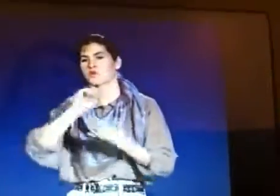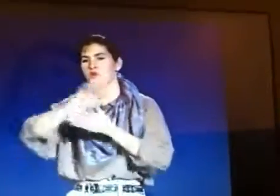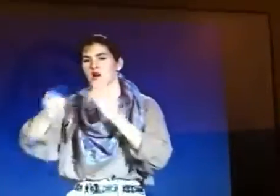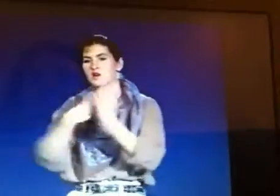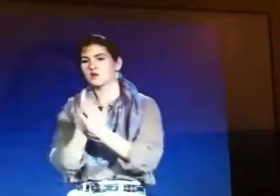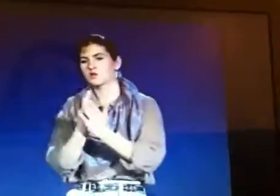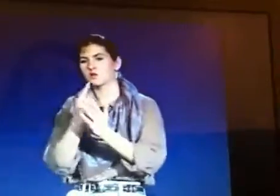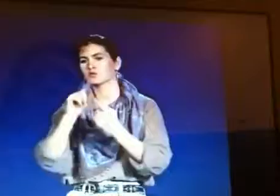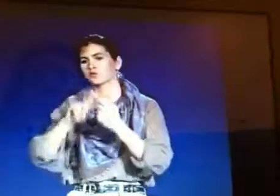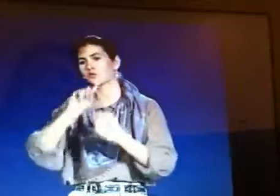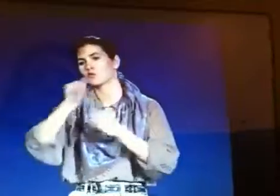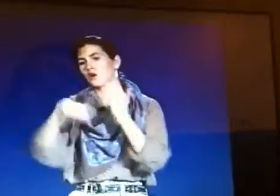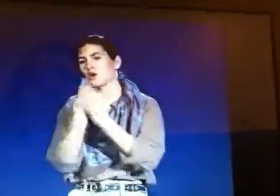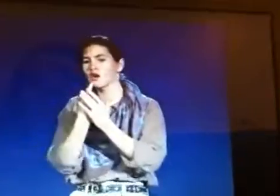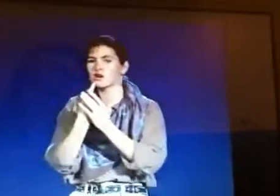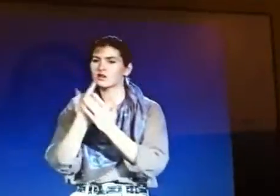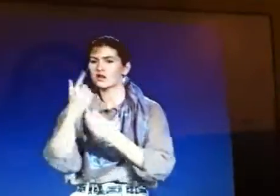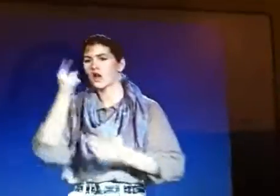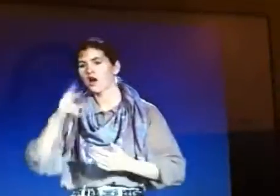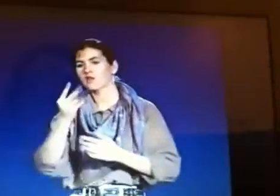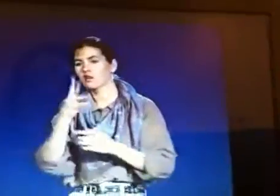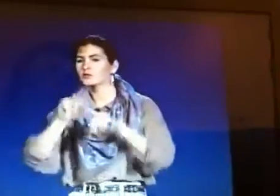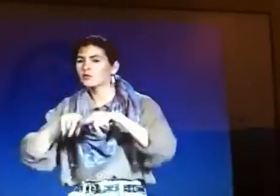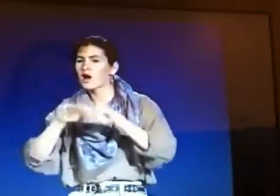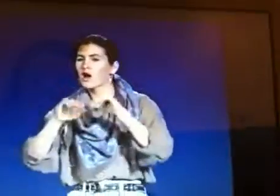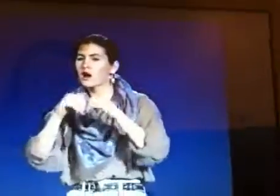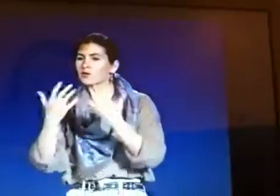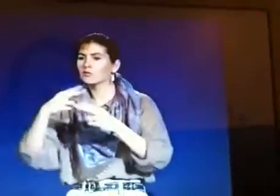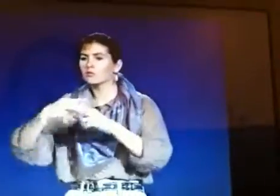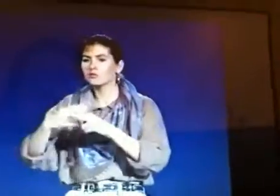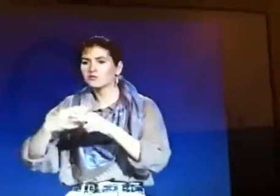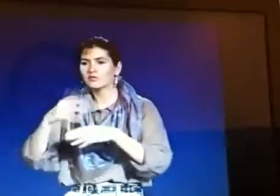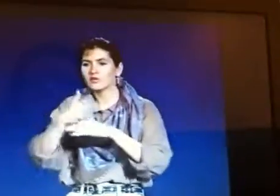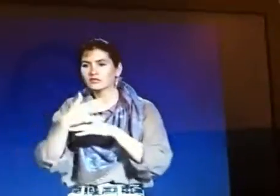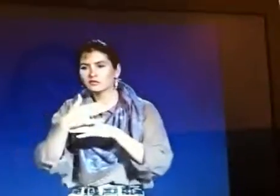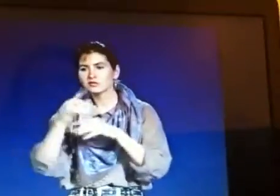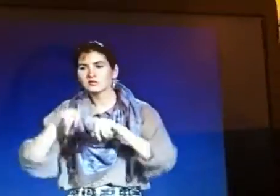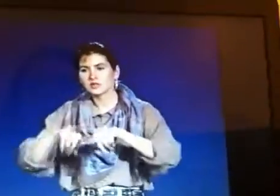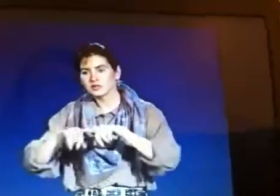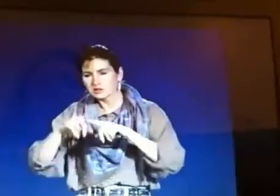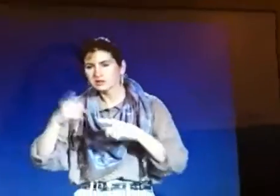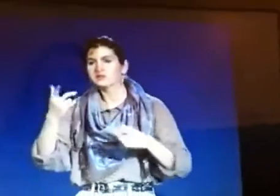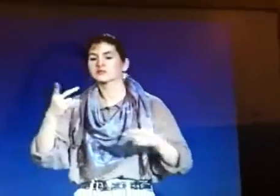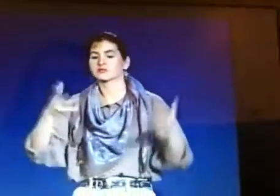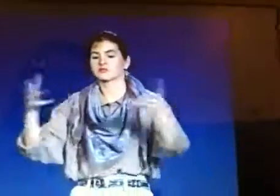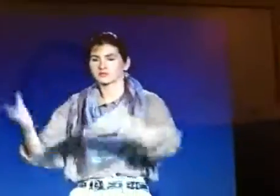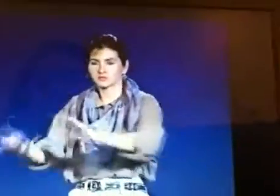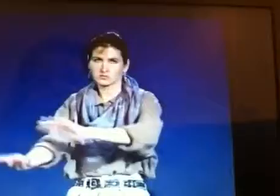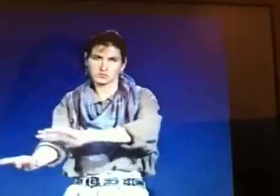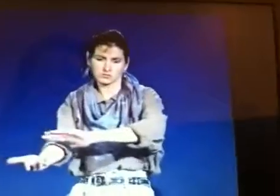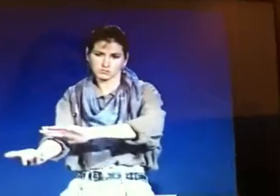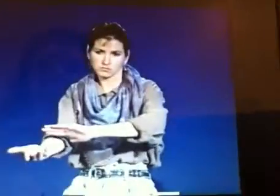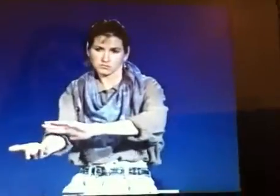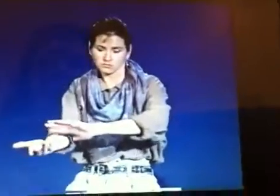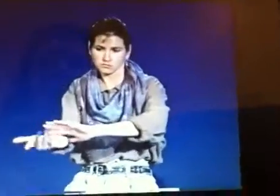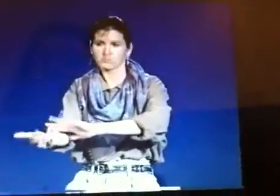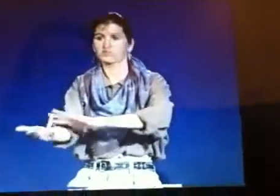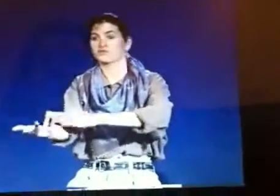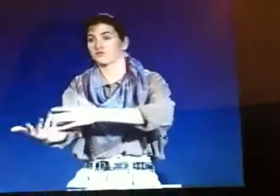maybe 345 is the temperature you should use it at. And for about an hour to an hour and a half,